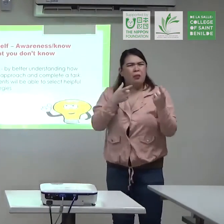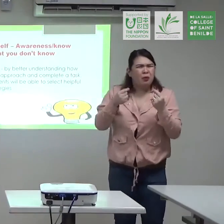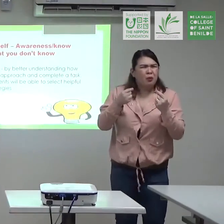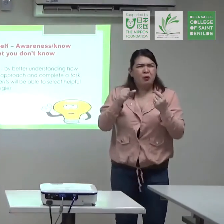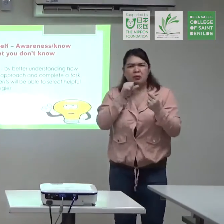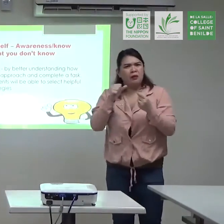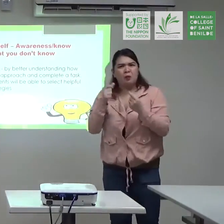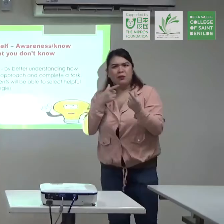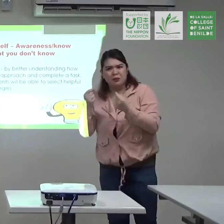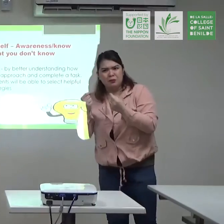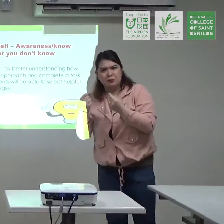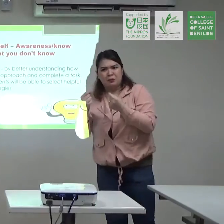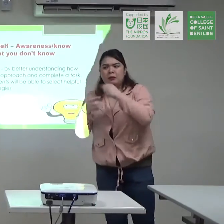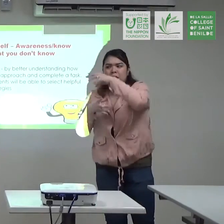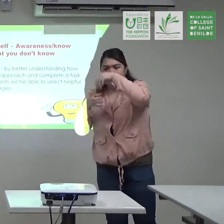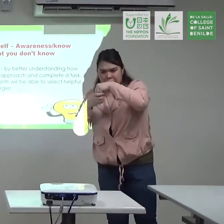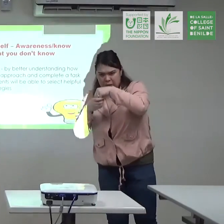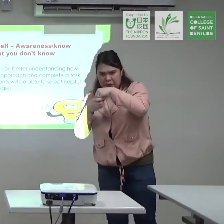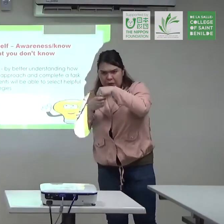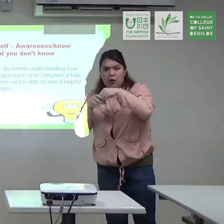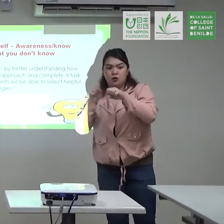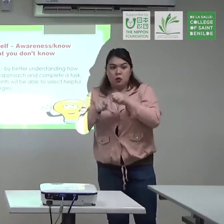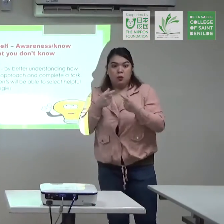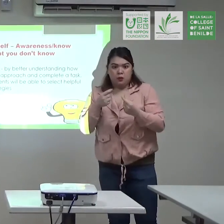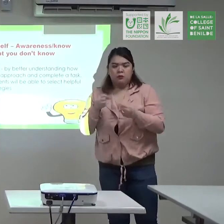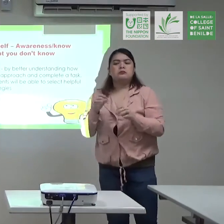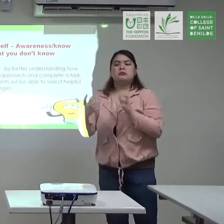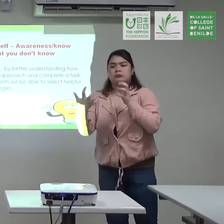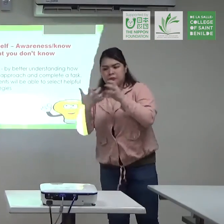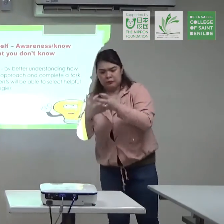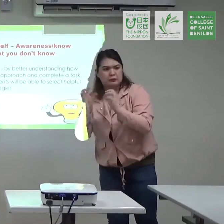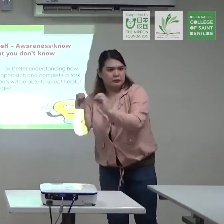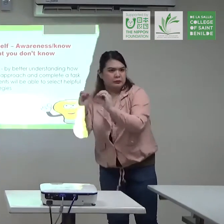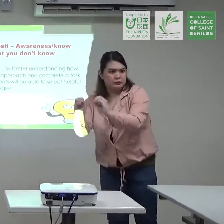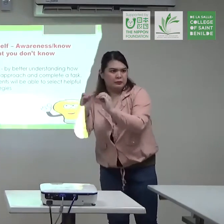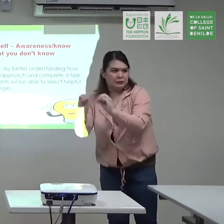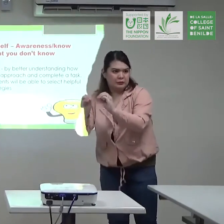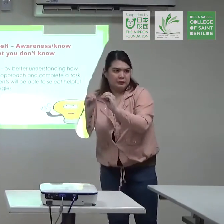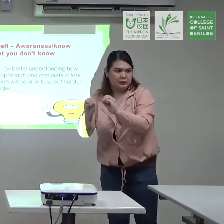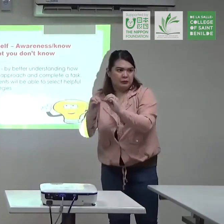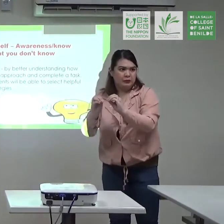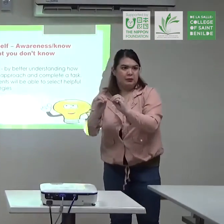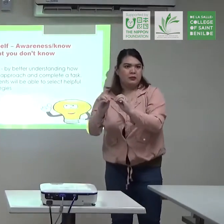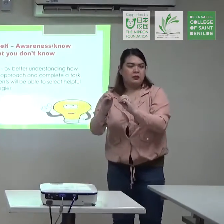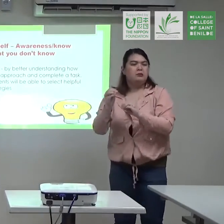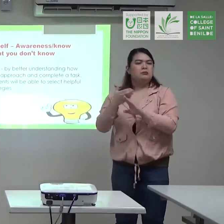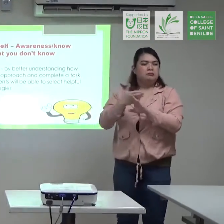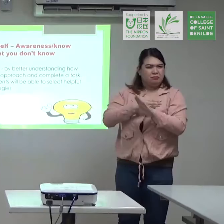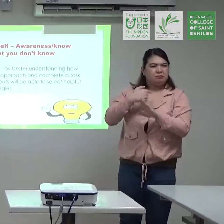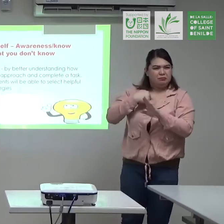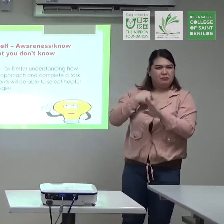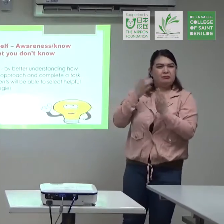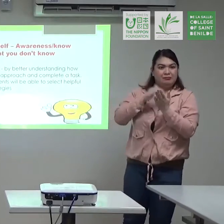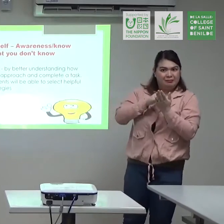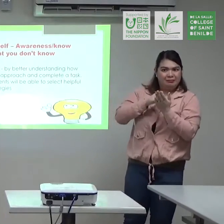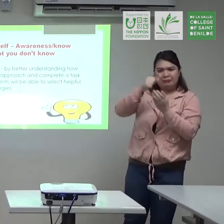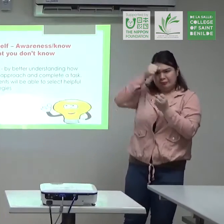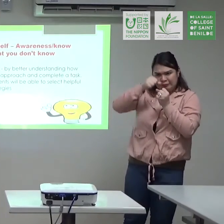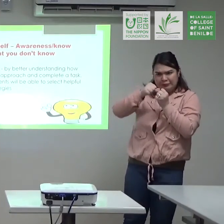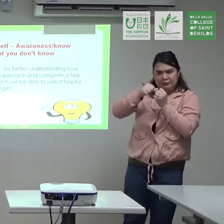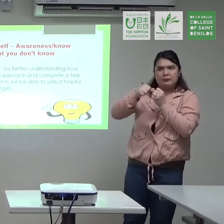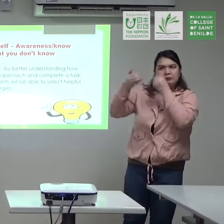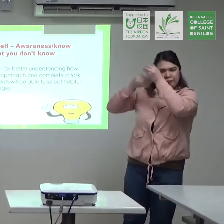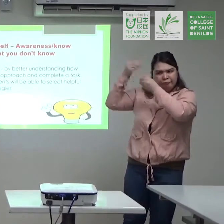know, and in case they are not sure of something, that they can go into thinking further about the need to